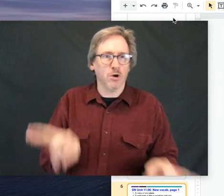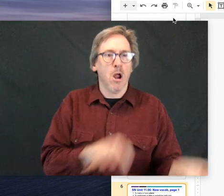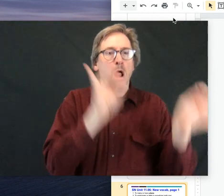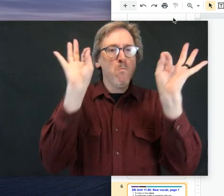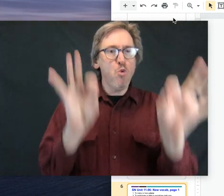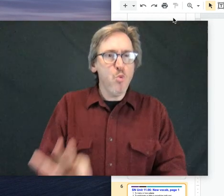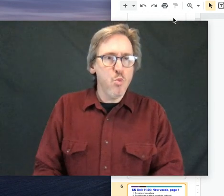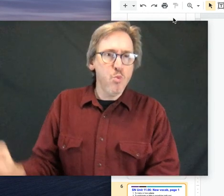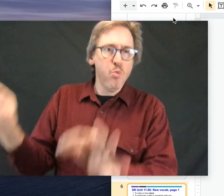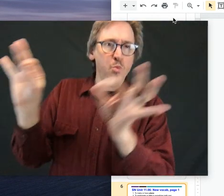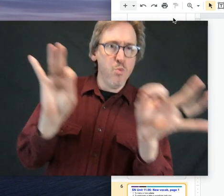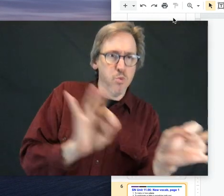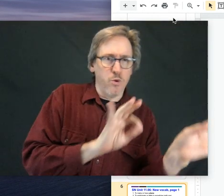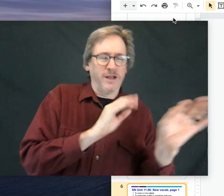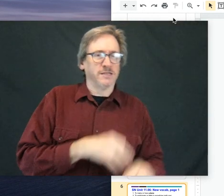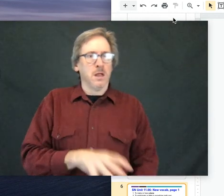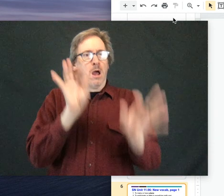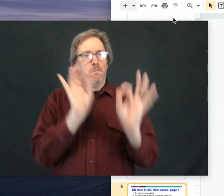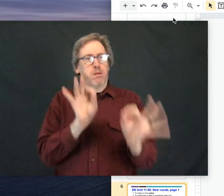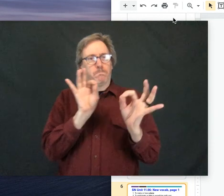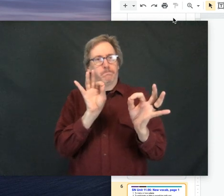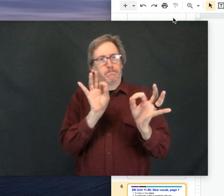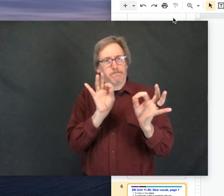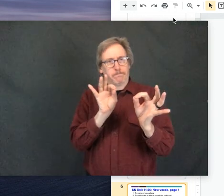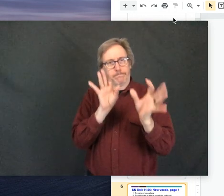doesn't go right.